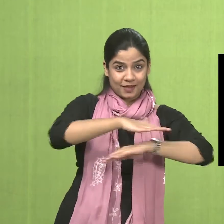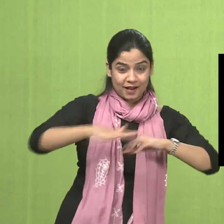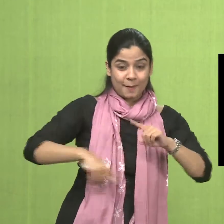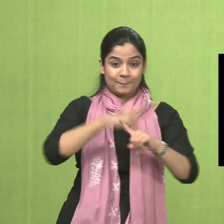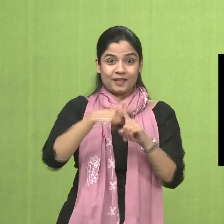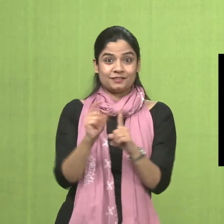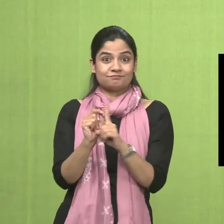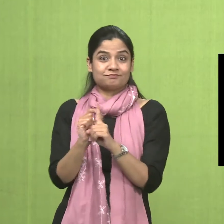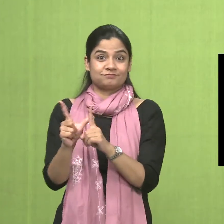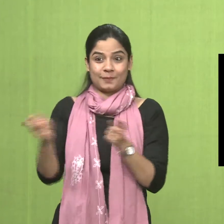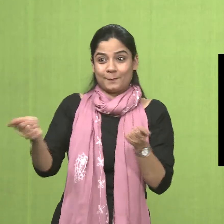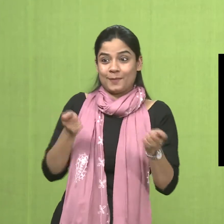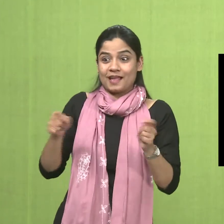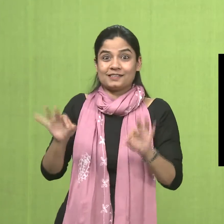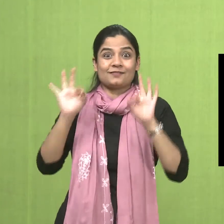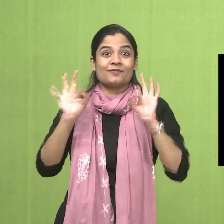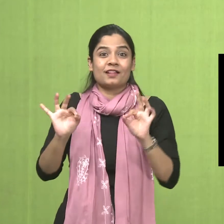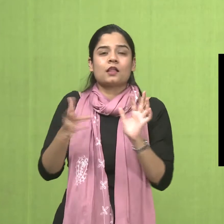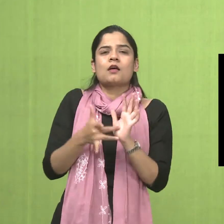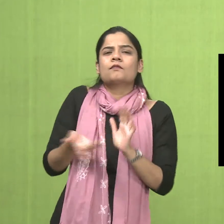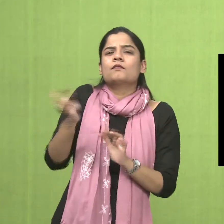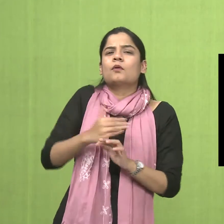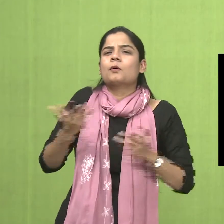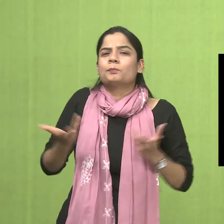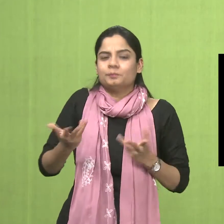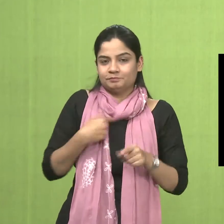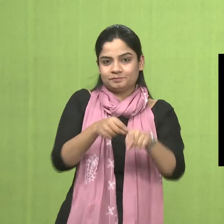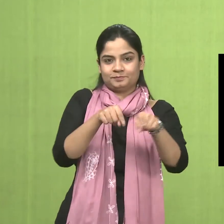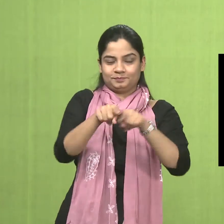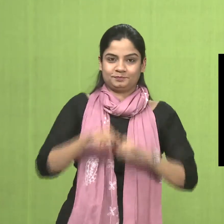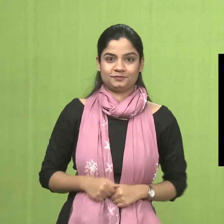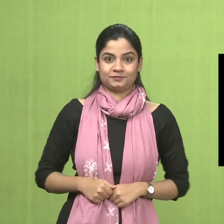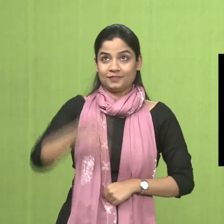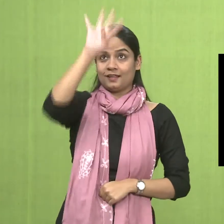What is time and energy management? Let me explain.